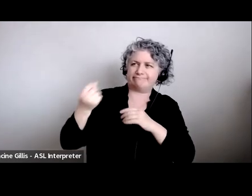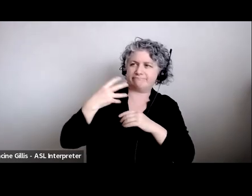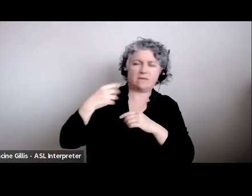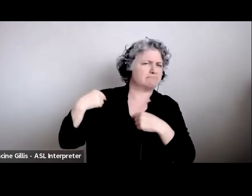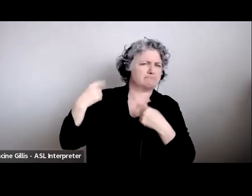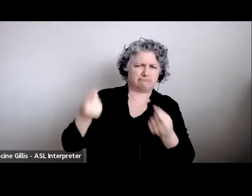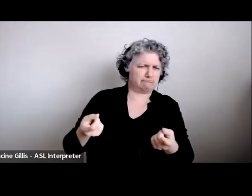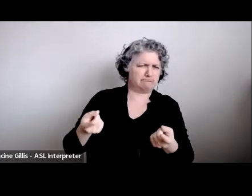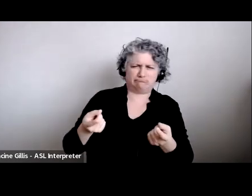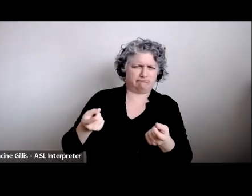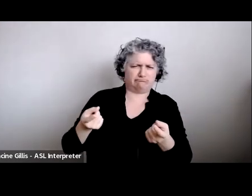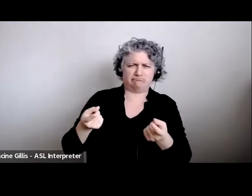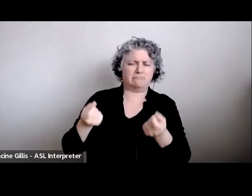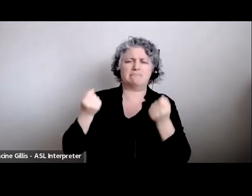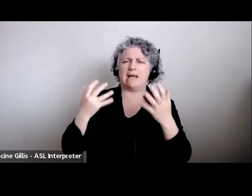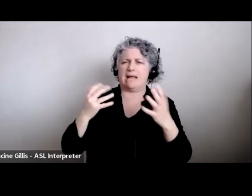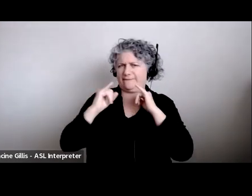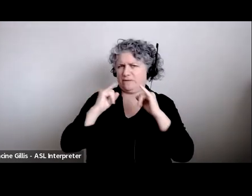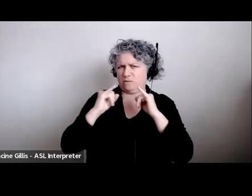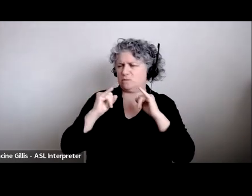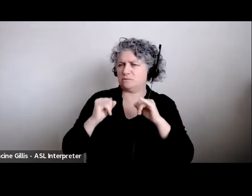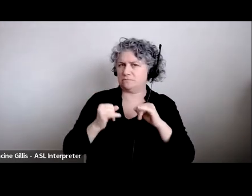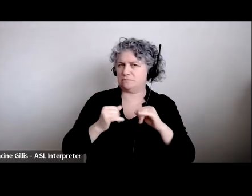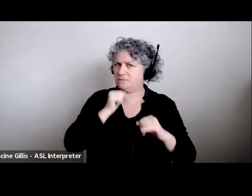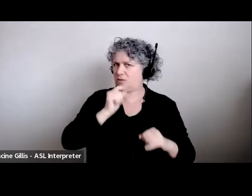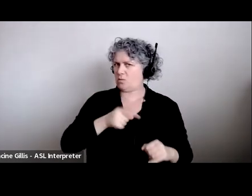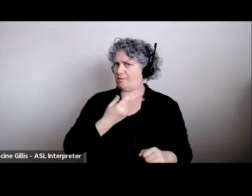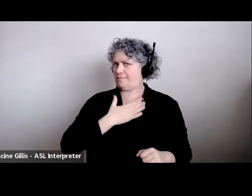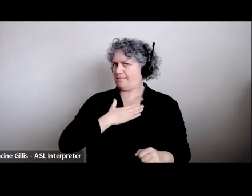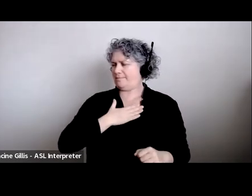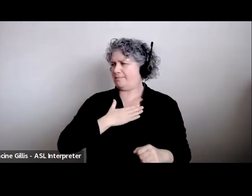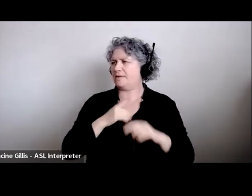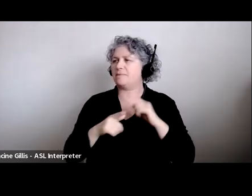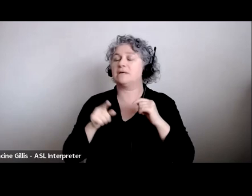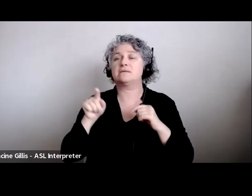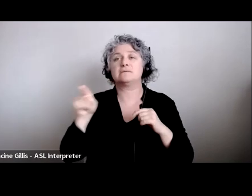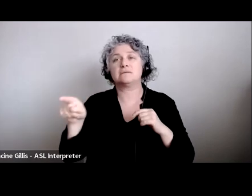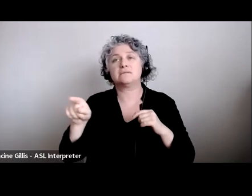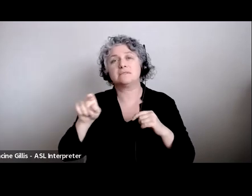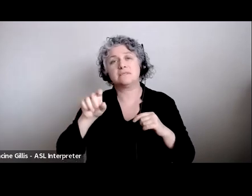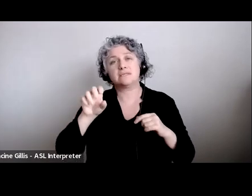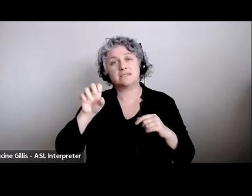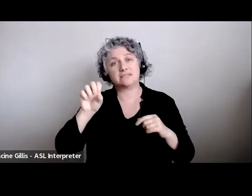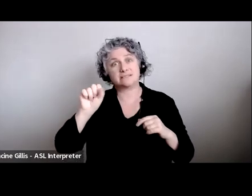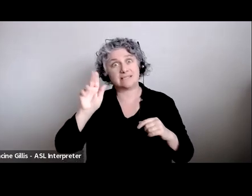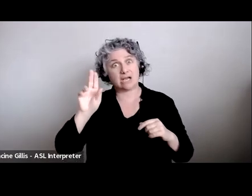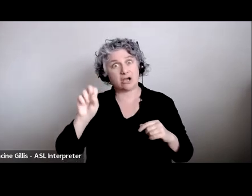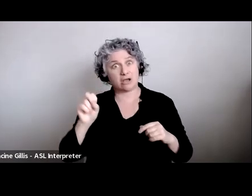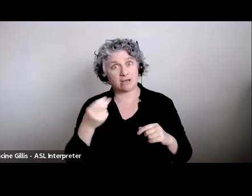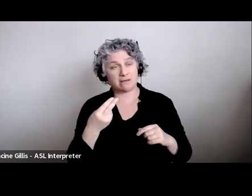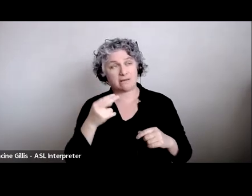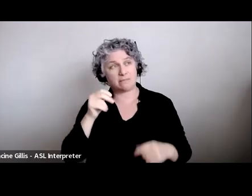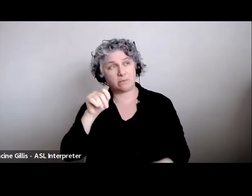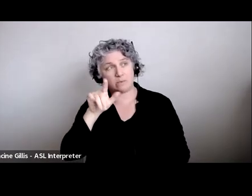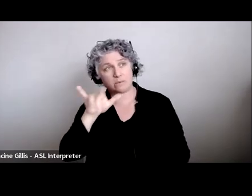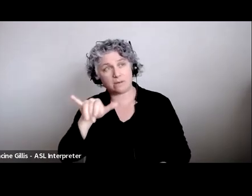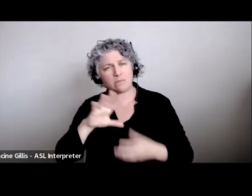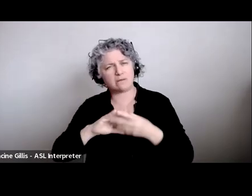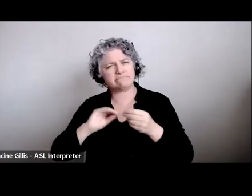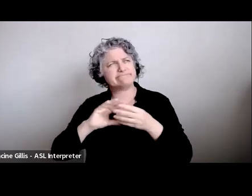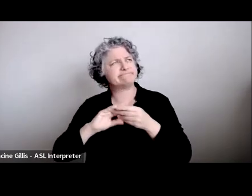talking about it in a number of interviews, is that she really wanted to change the way in which film is often done. It's a